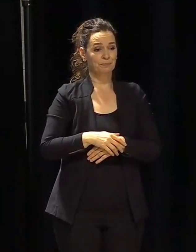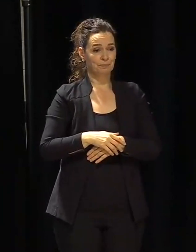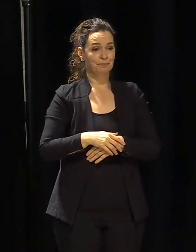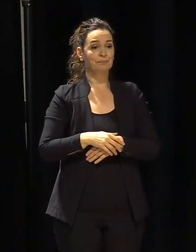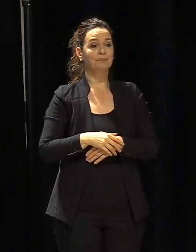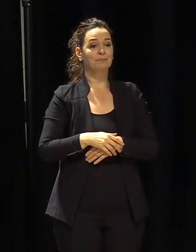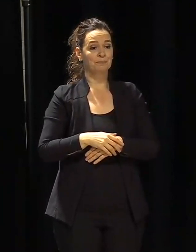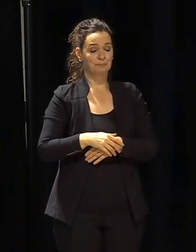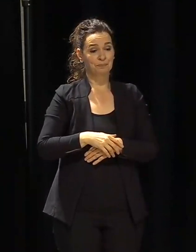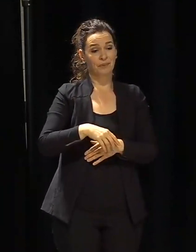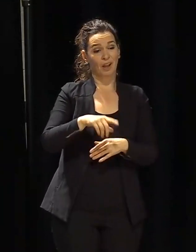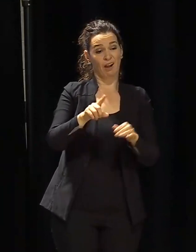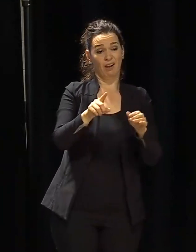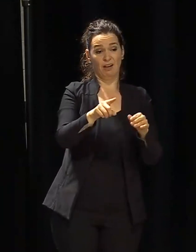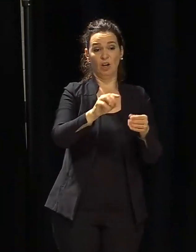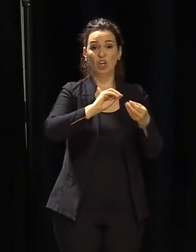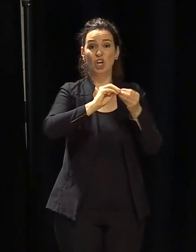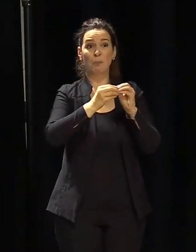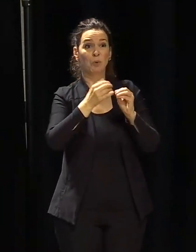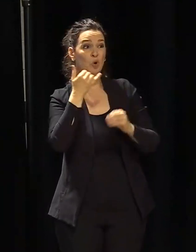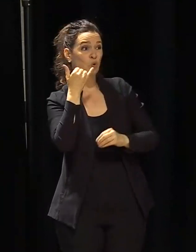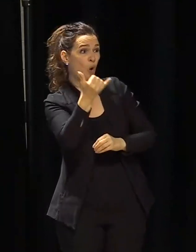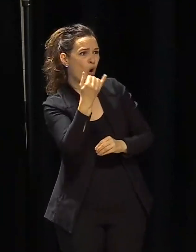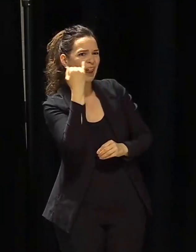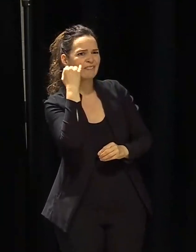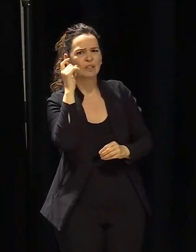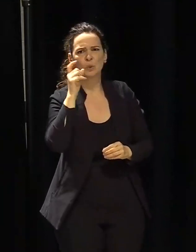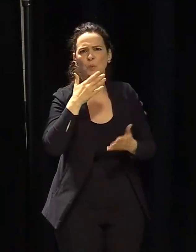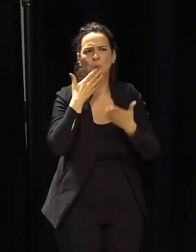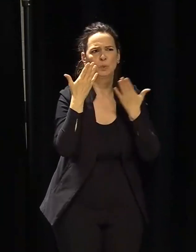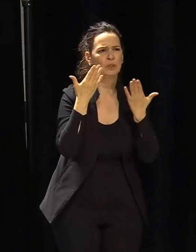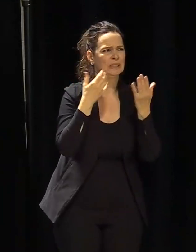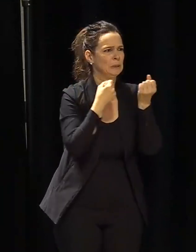or excuse me, text messaging alerts